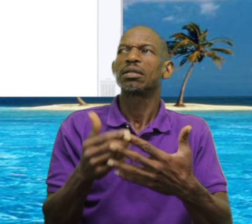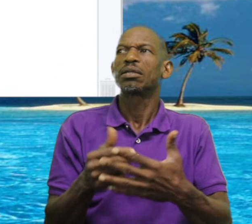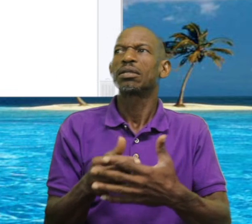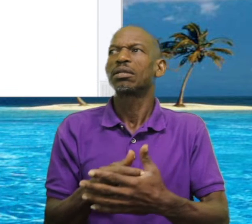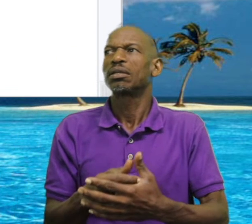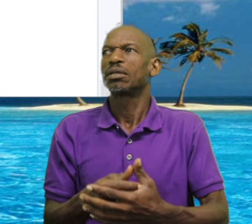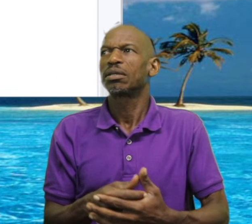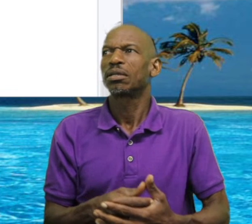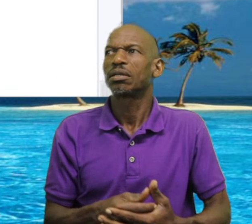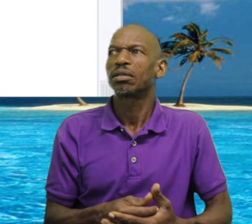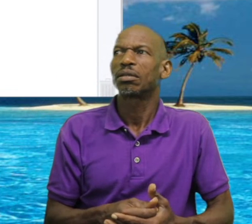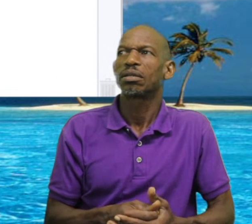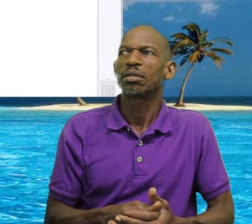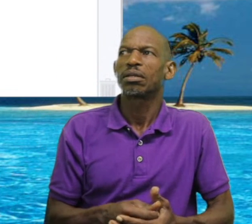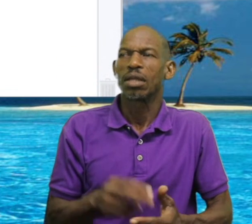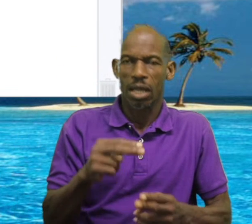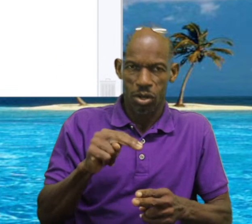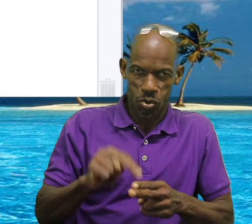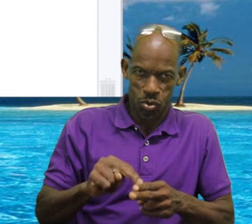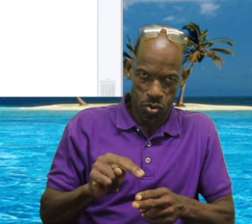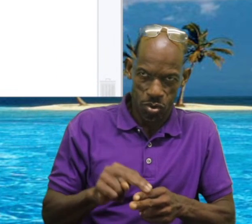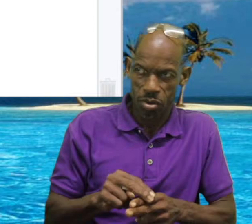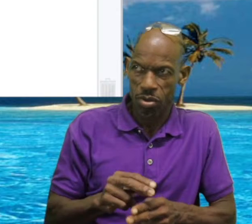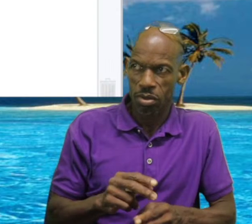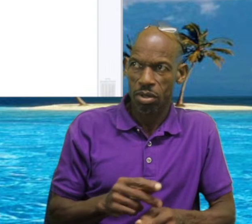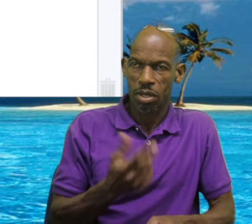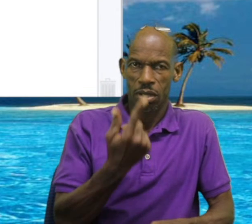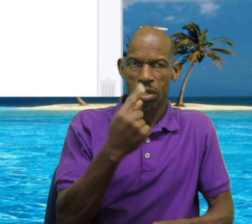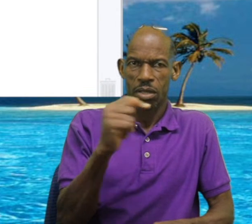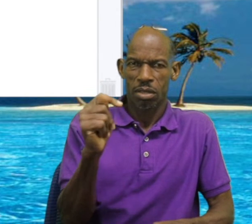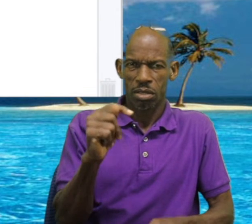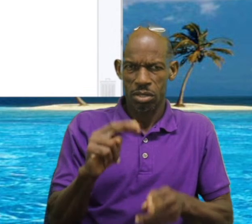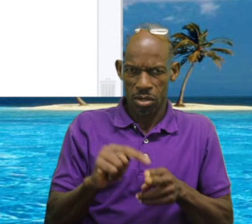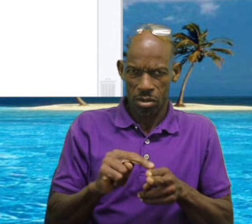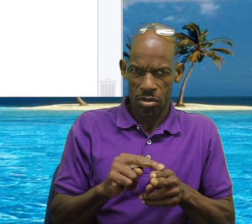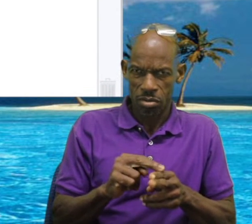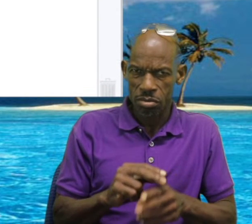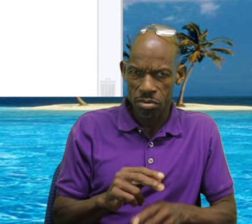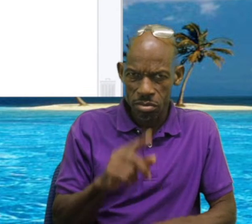Because a lady is a noun, but is the a noun?